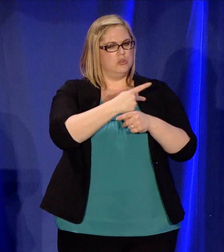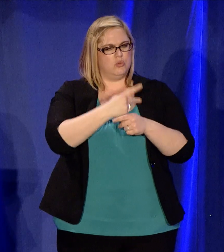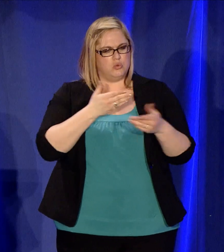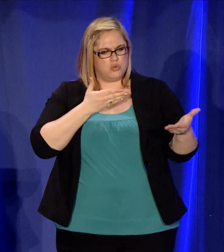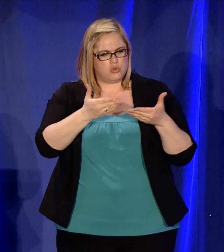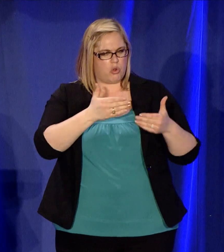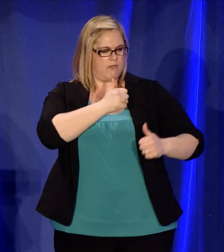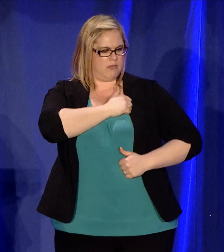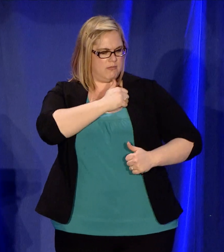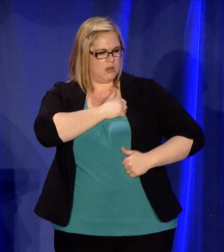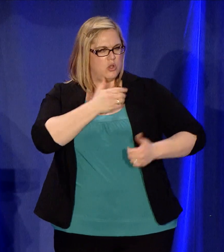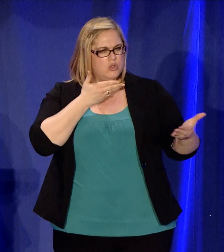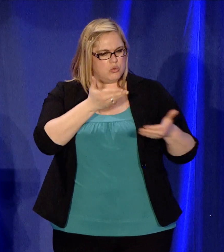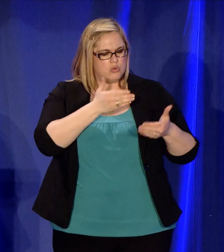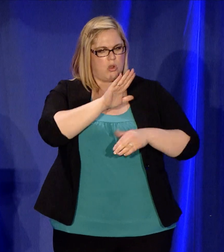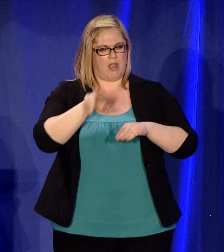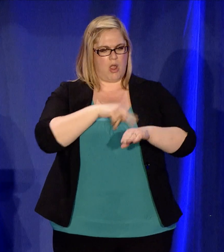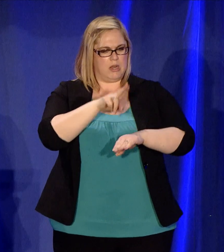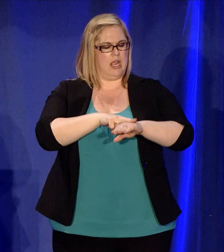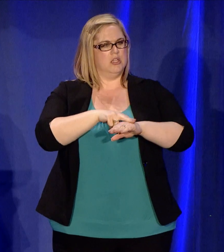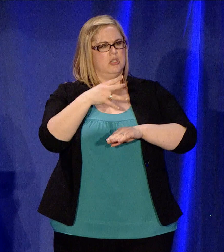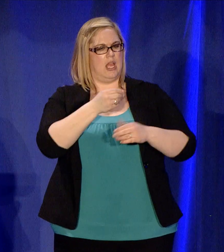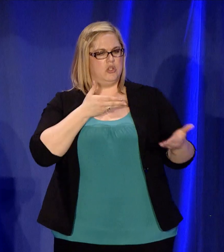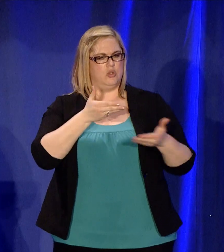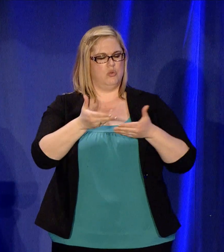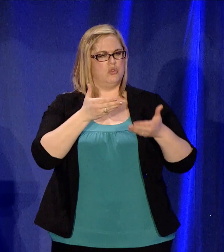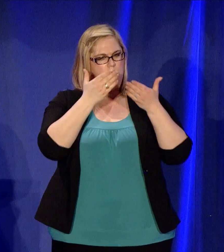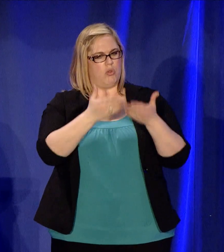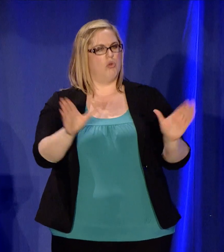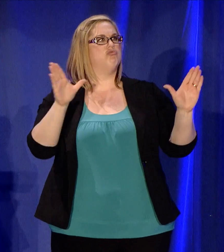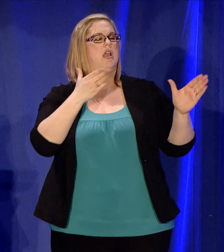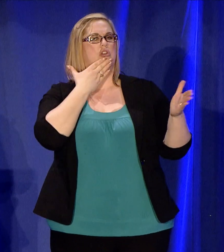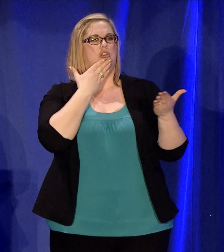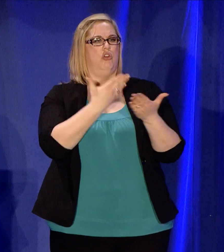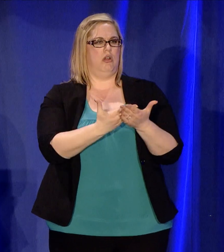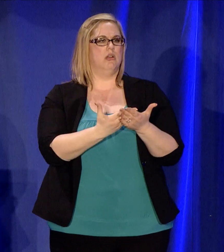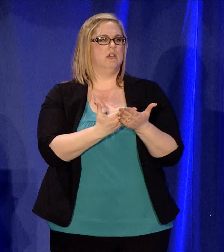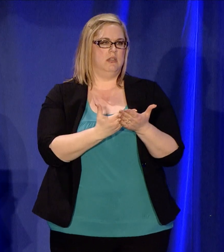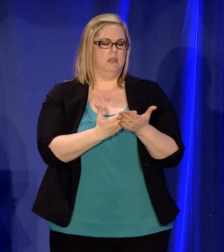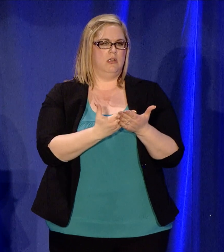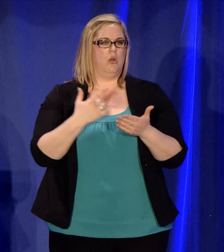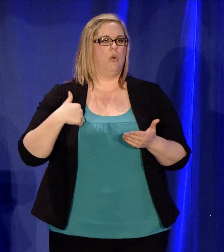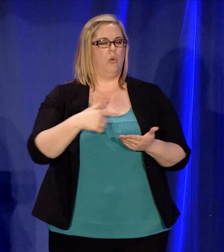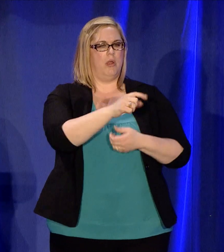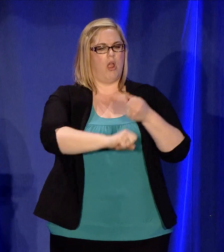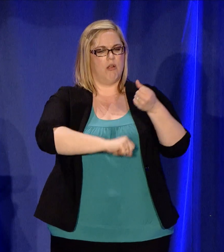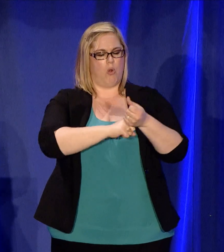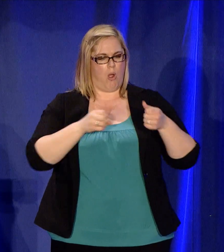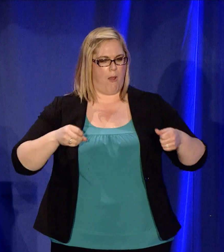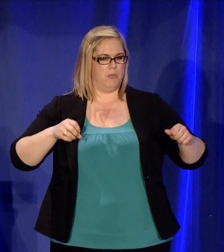armed forces, to serve our nation, and to serve the greater good. We are for